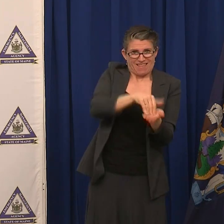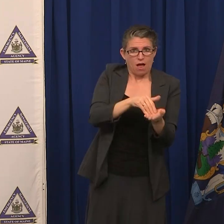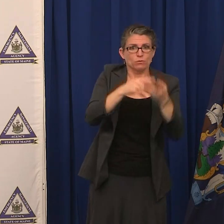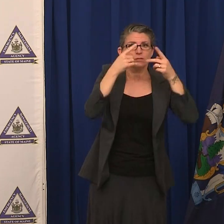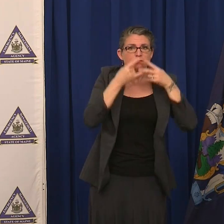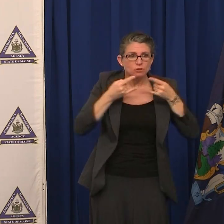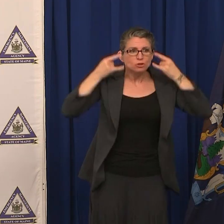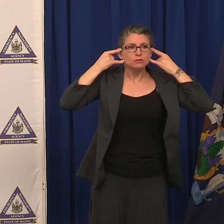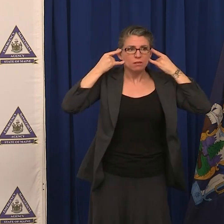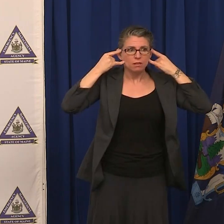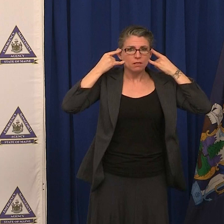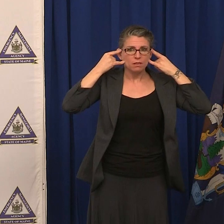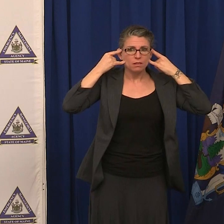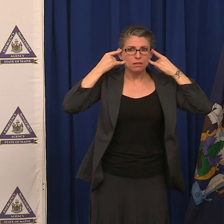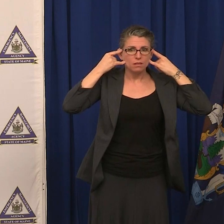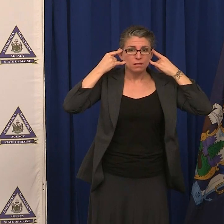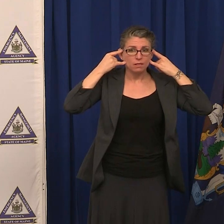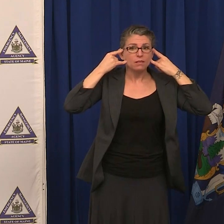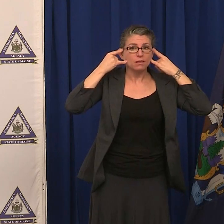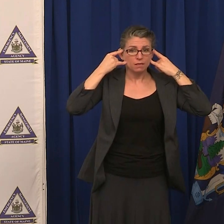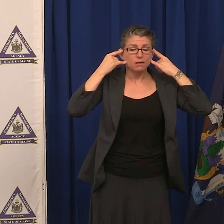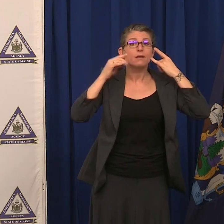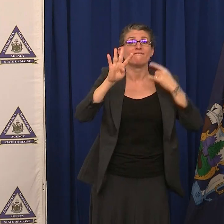31,000 face shields,